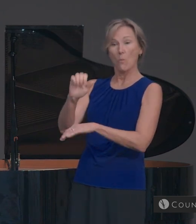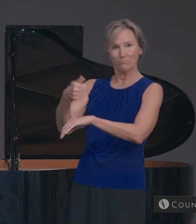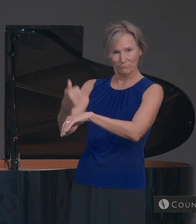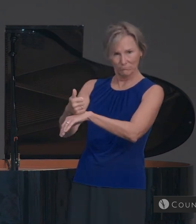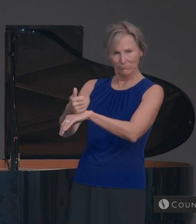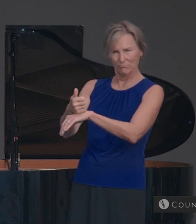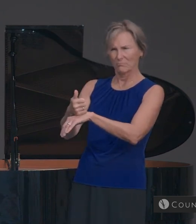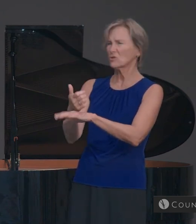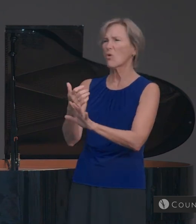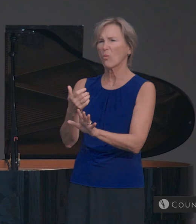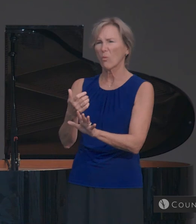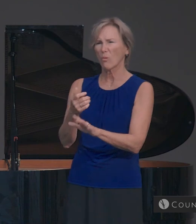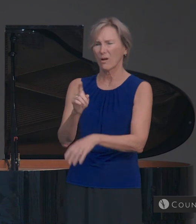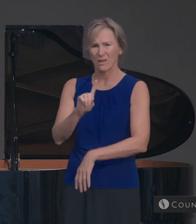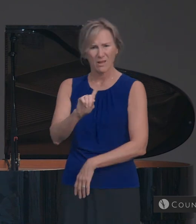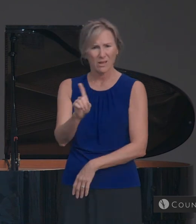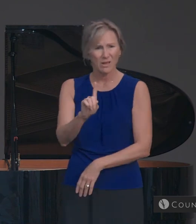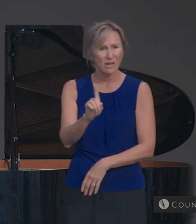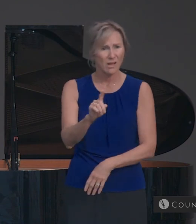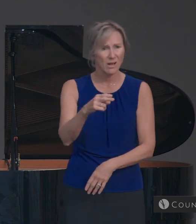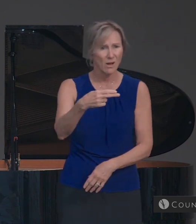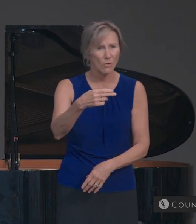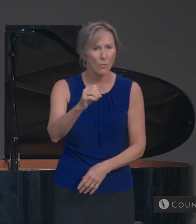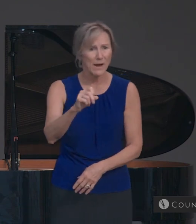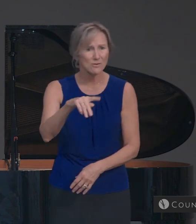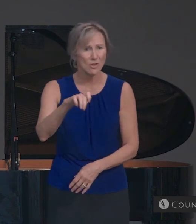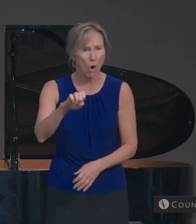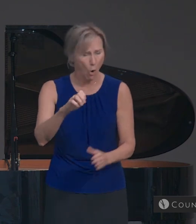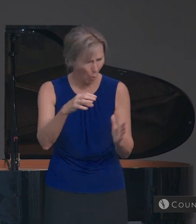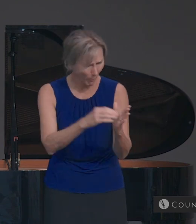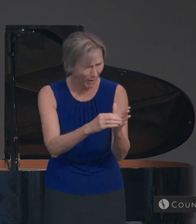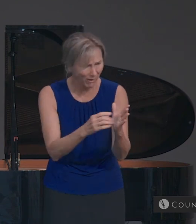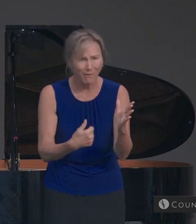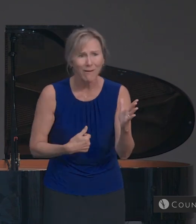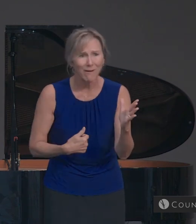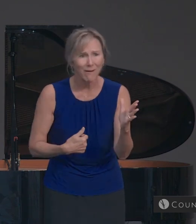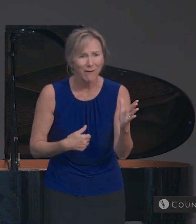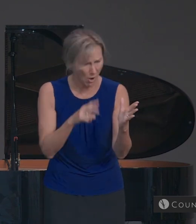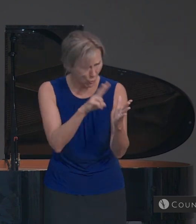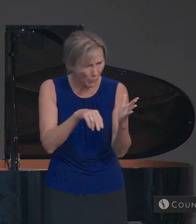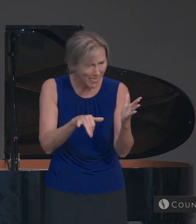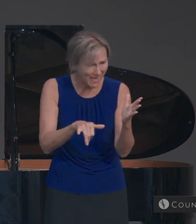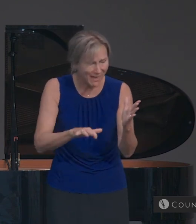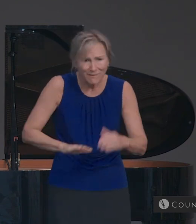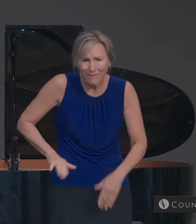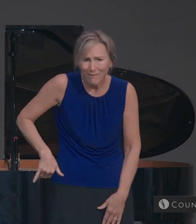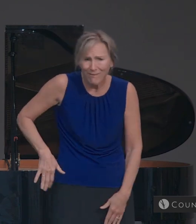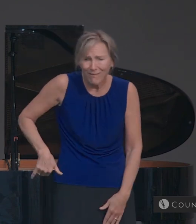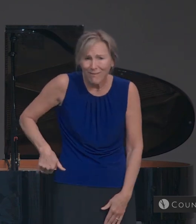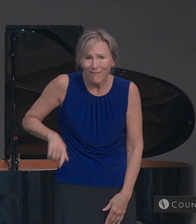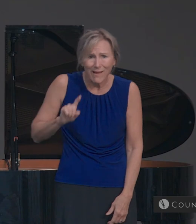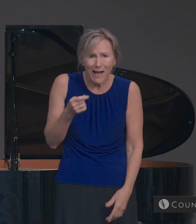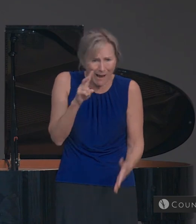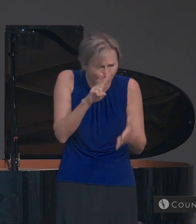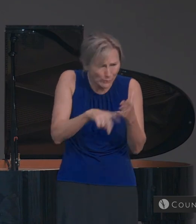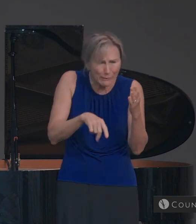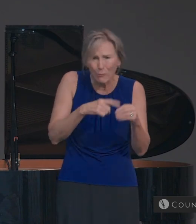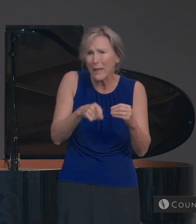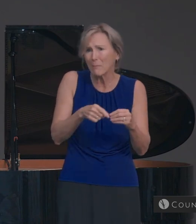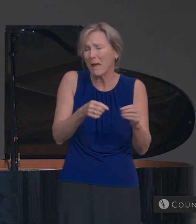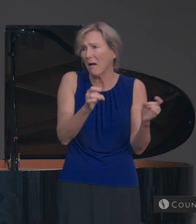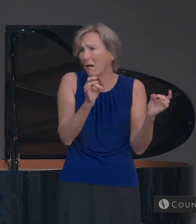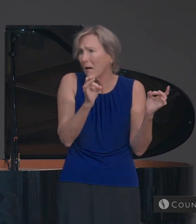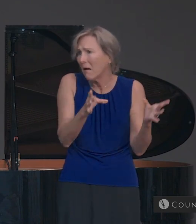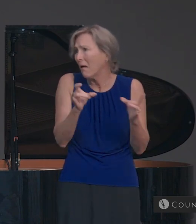Where is the hope? I haven't read it yet. All I've read is disaster